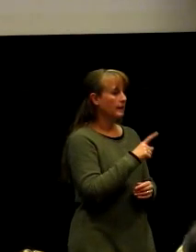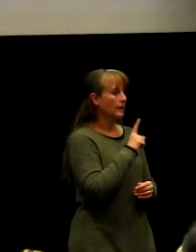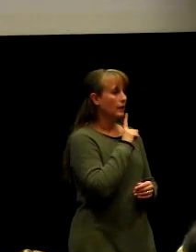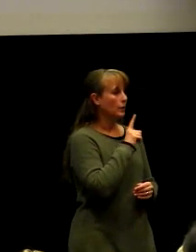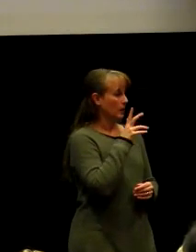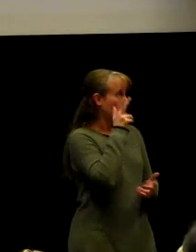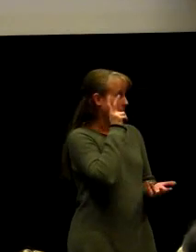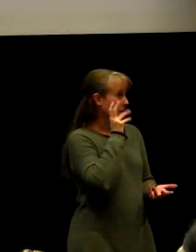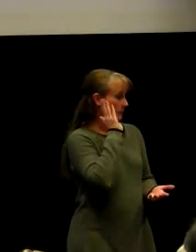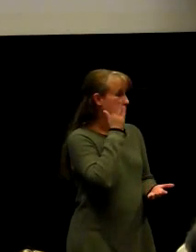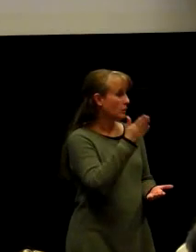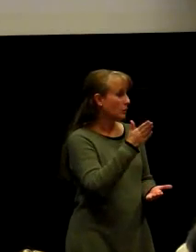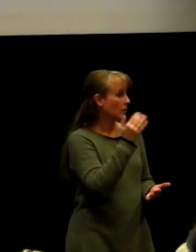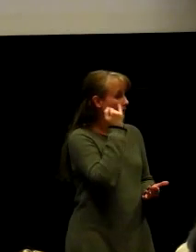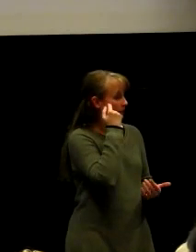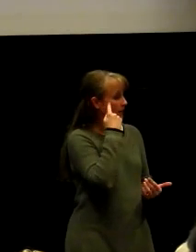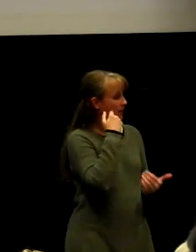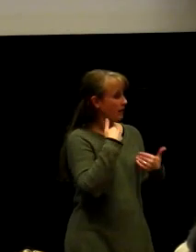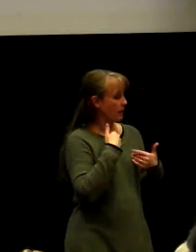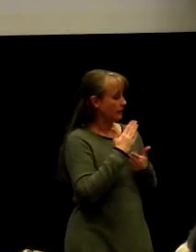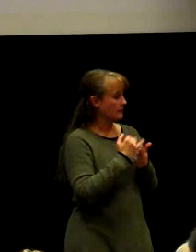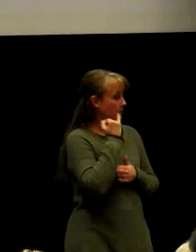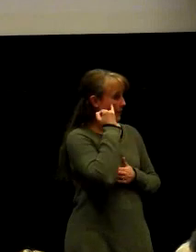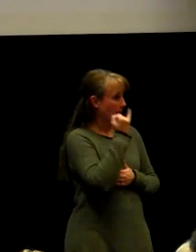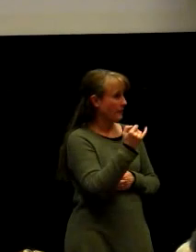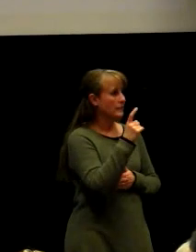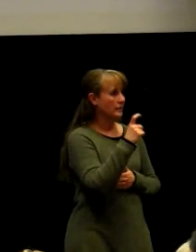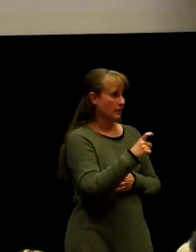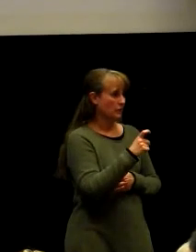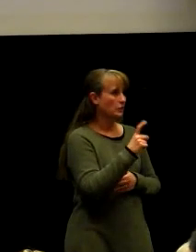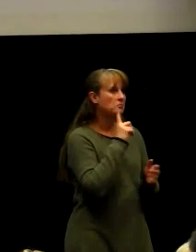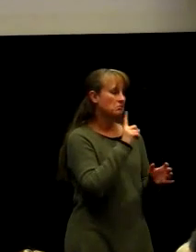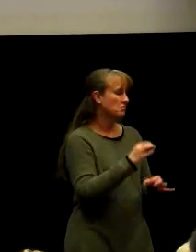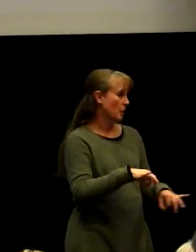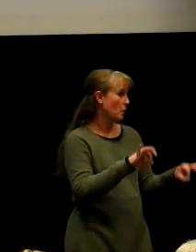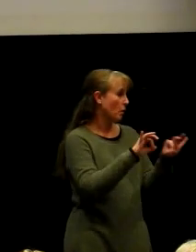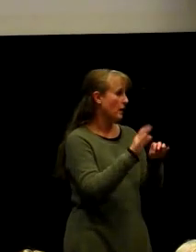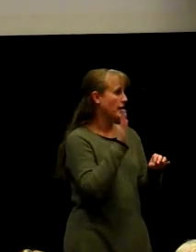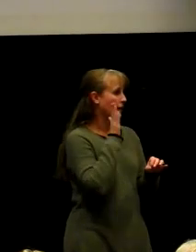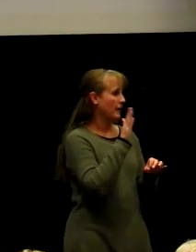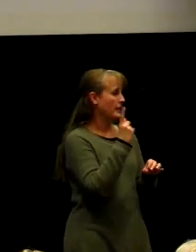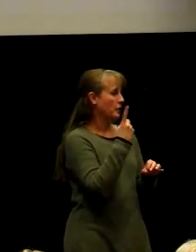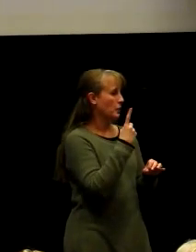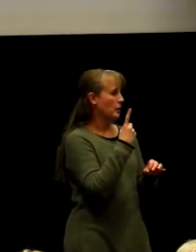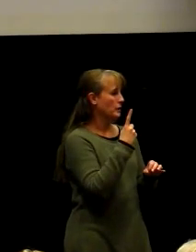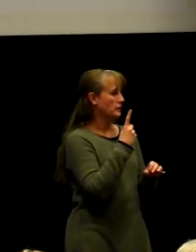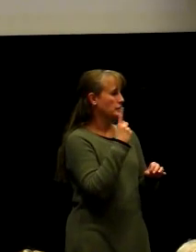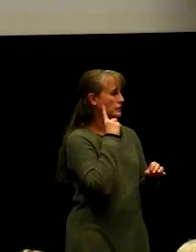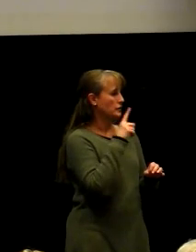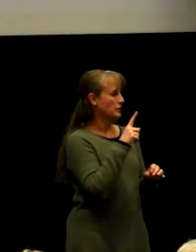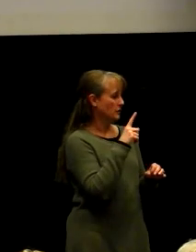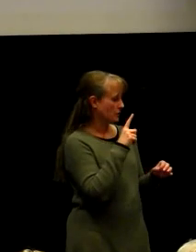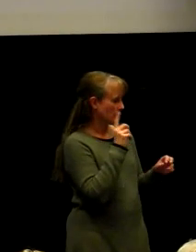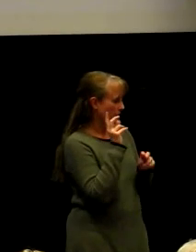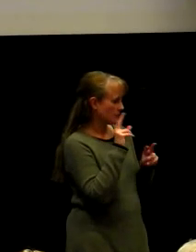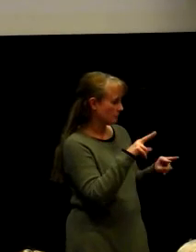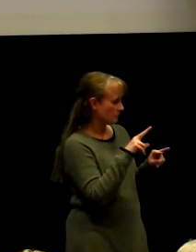would listen to you if he thought you had some ideas worth having, and then he'd pretty much soak you, you know, for all of those ideas that you're